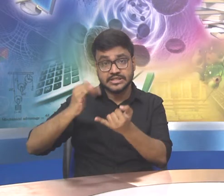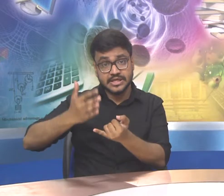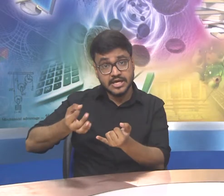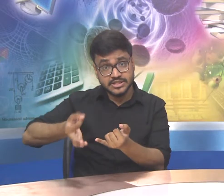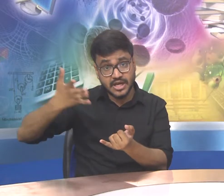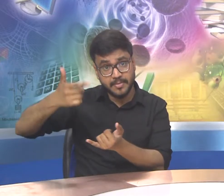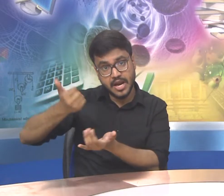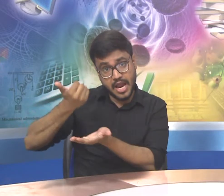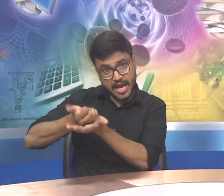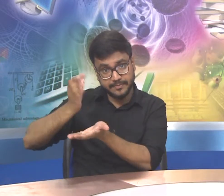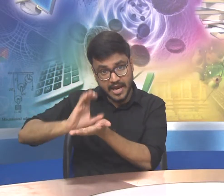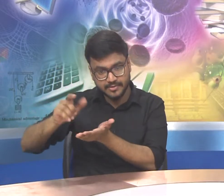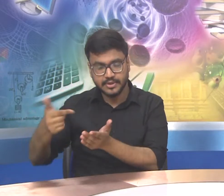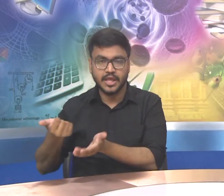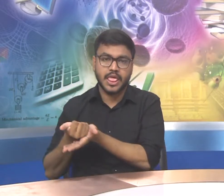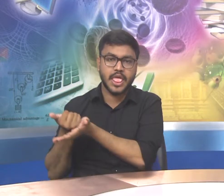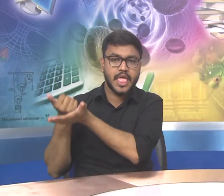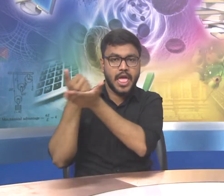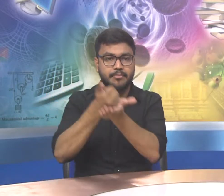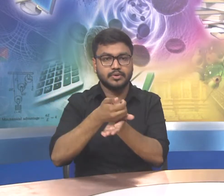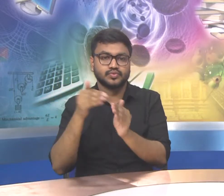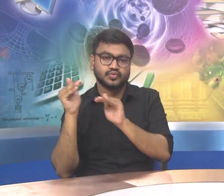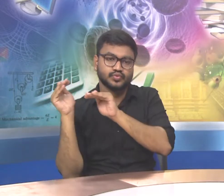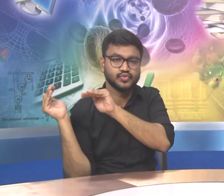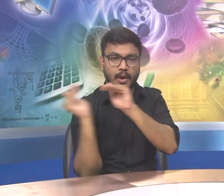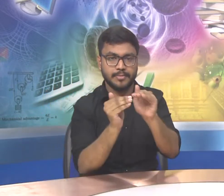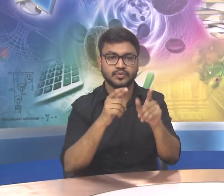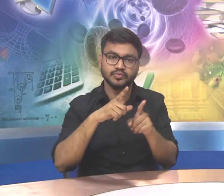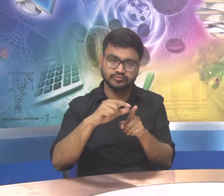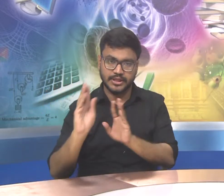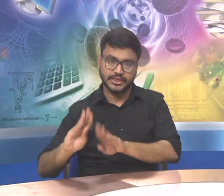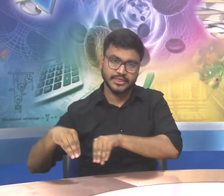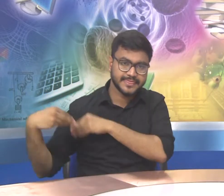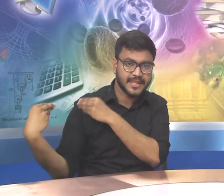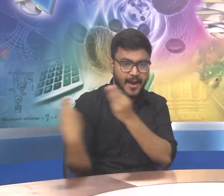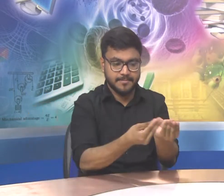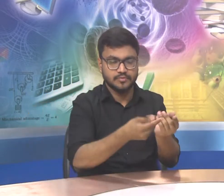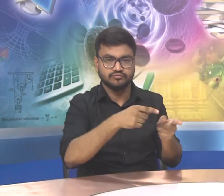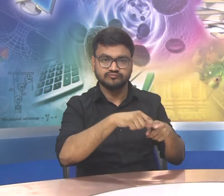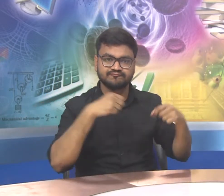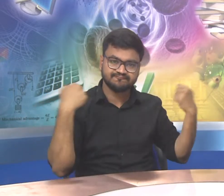for setting up business in specific areas of activity.